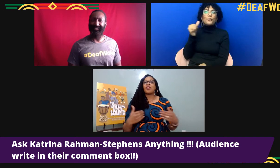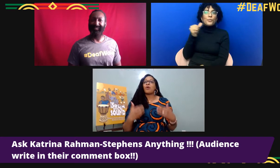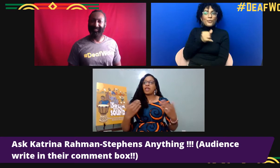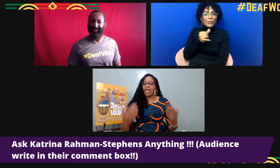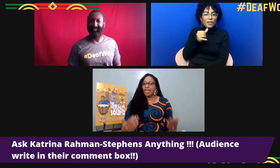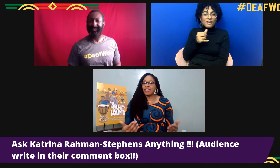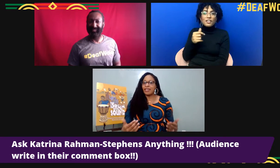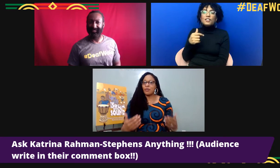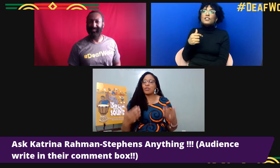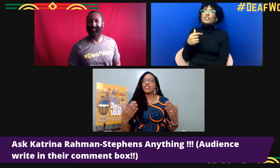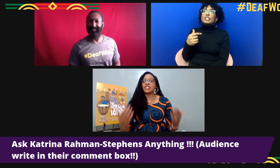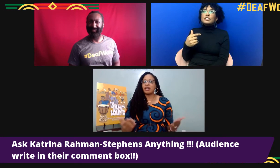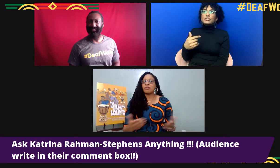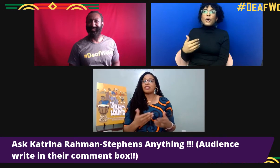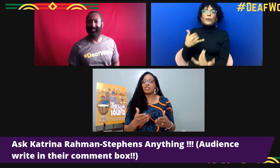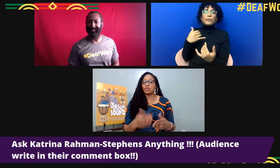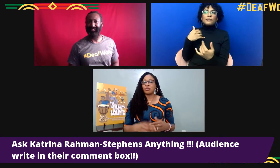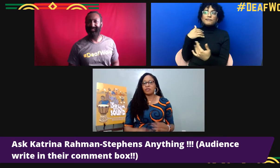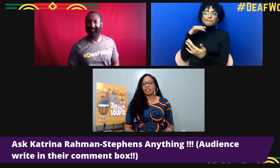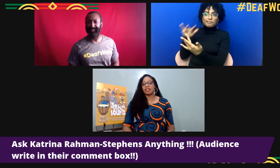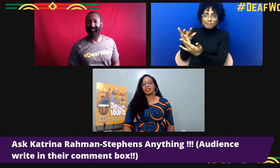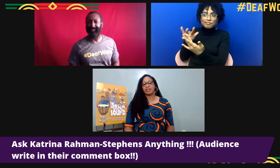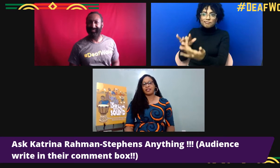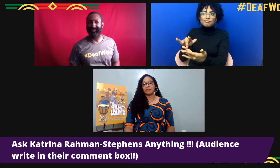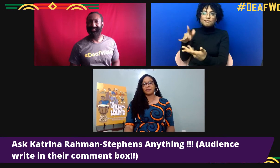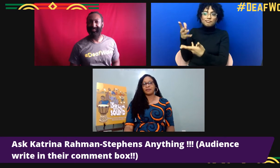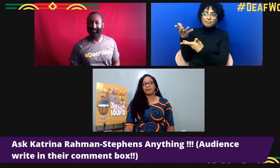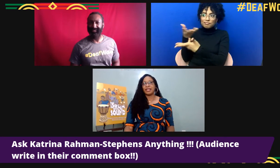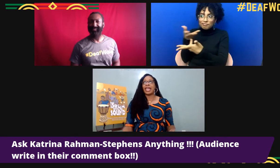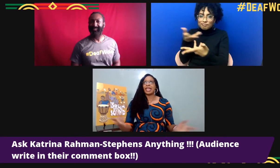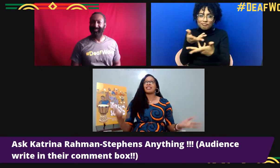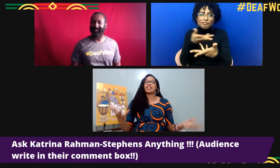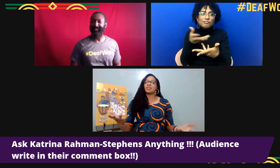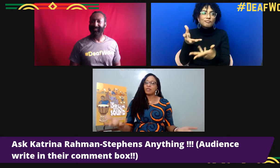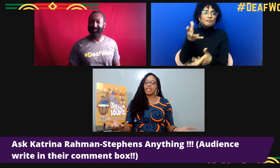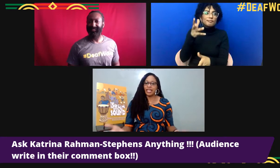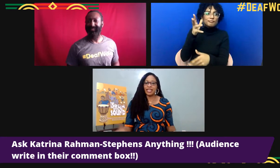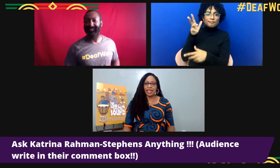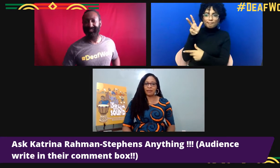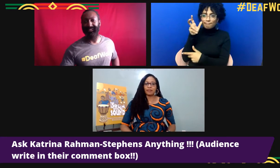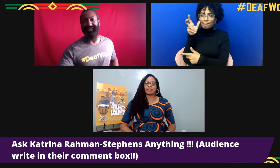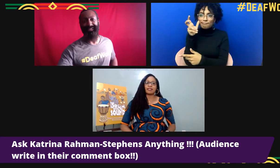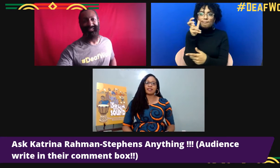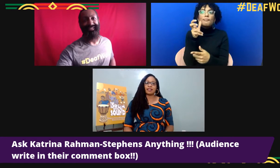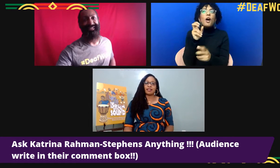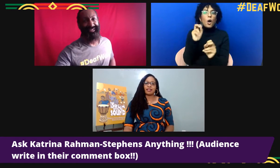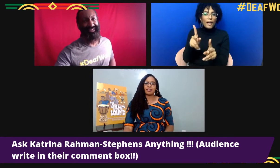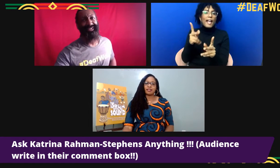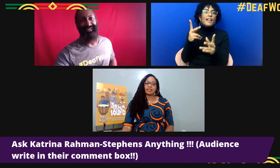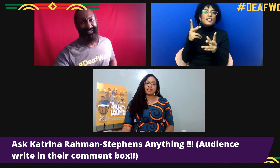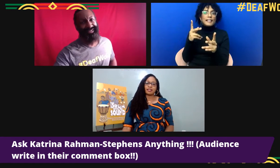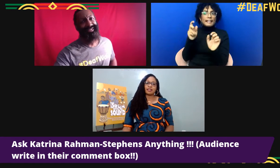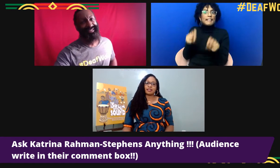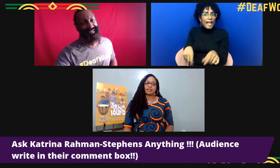I felt okay with sharing the story. Like, hey, this really can happen.